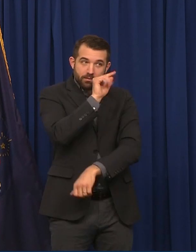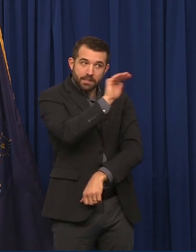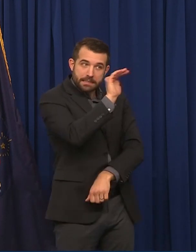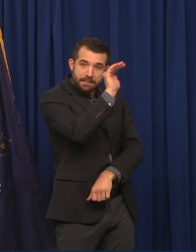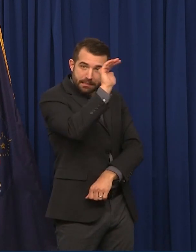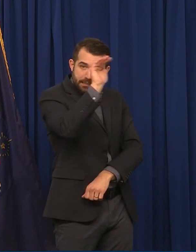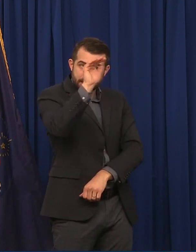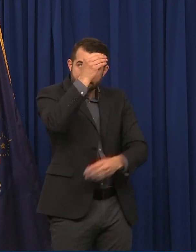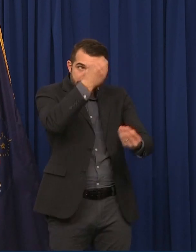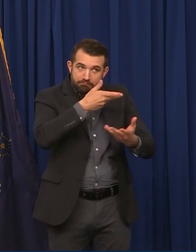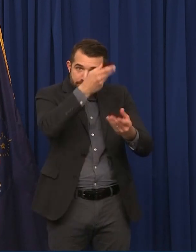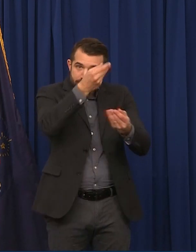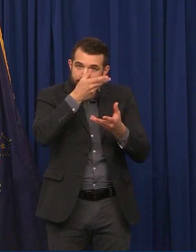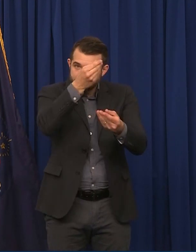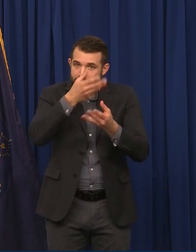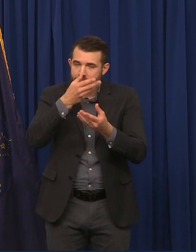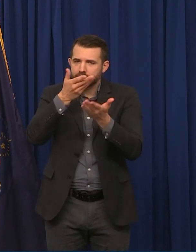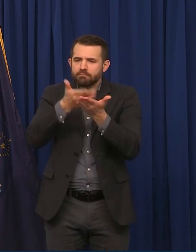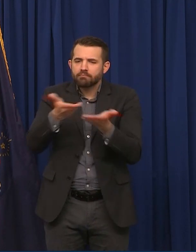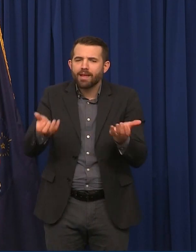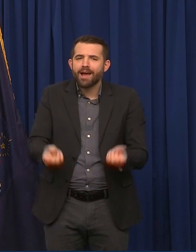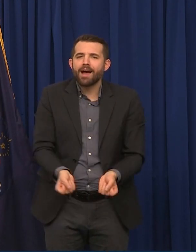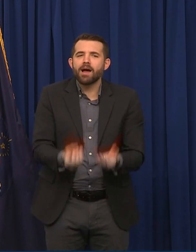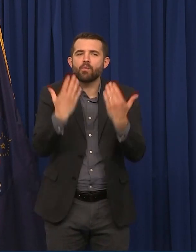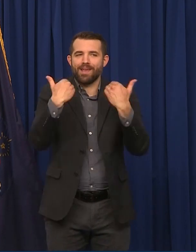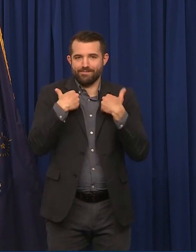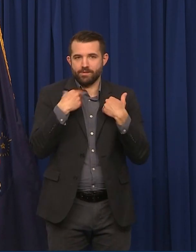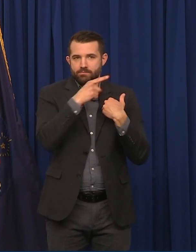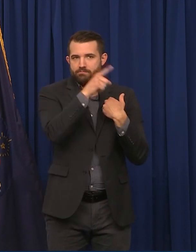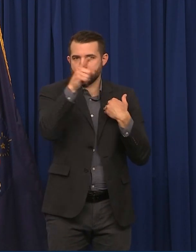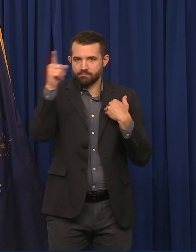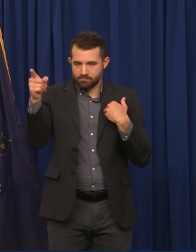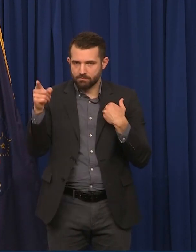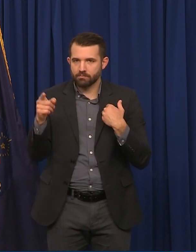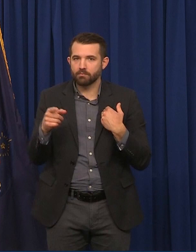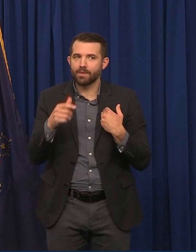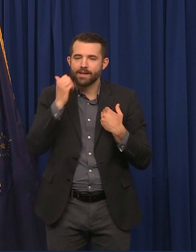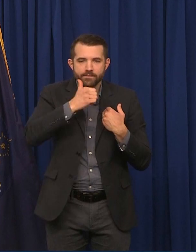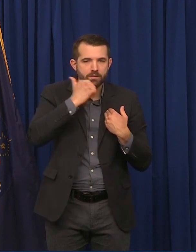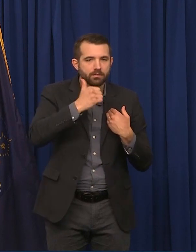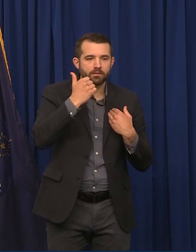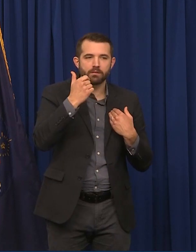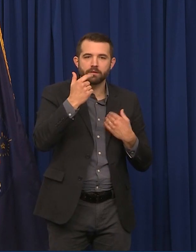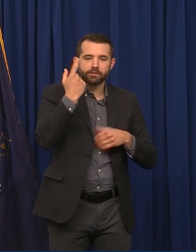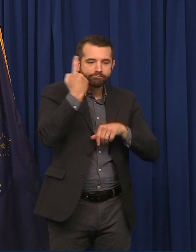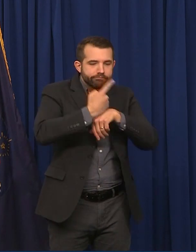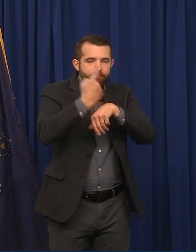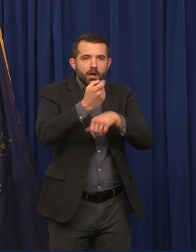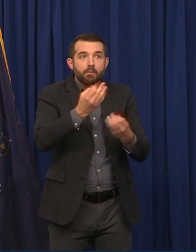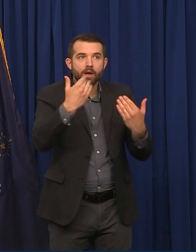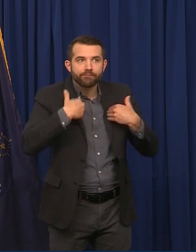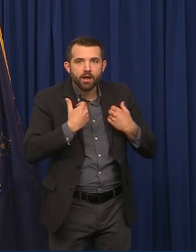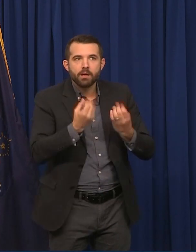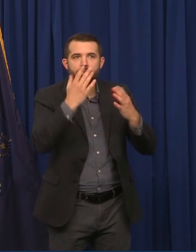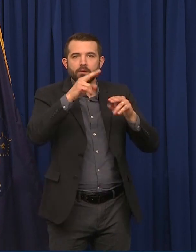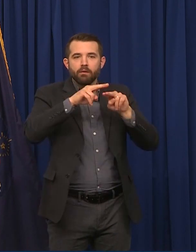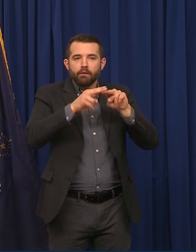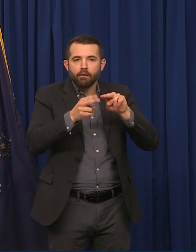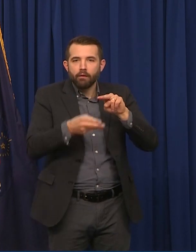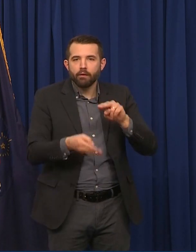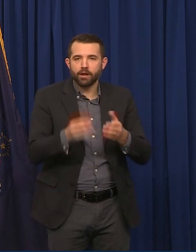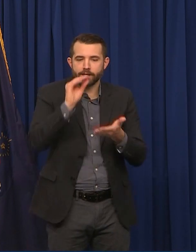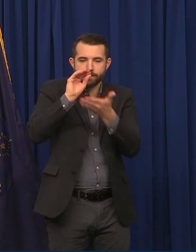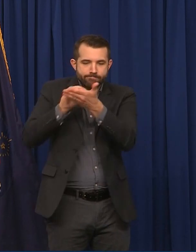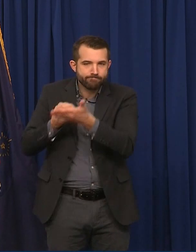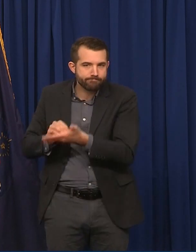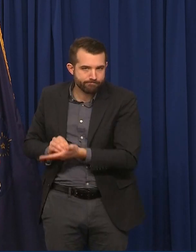available supplies and stocks of PPE are. That allows us in close to real time to get a sense of what